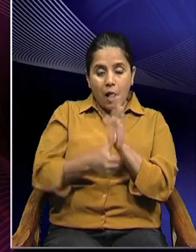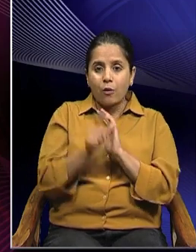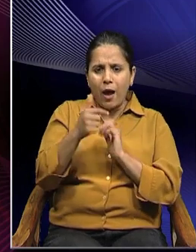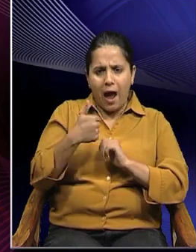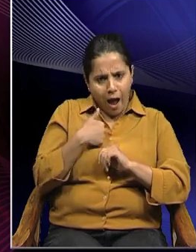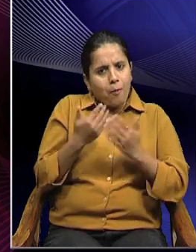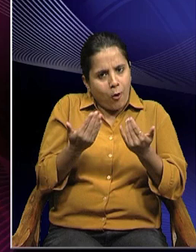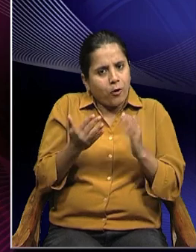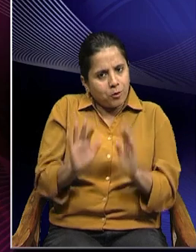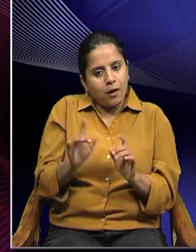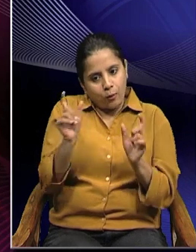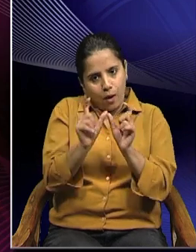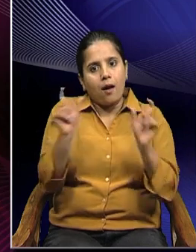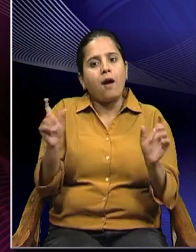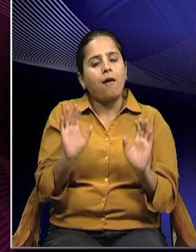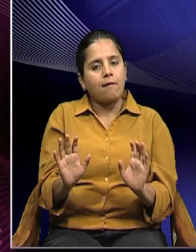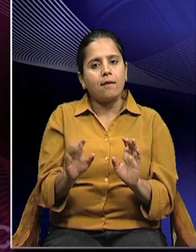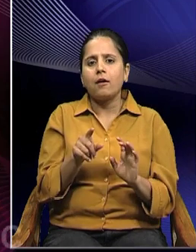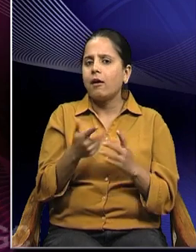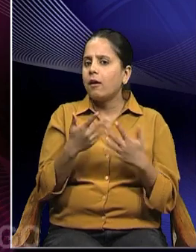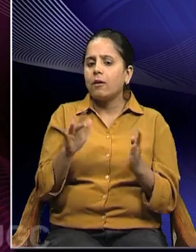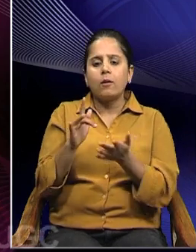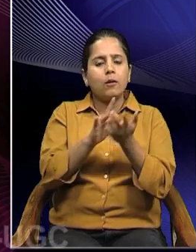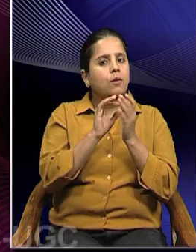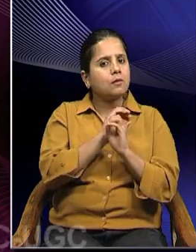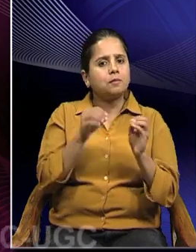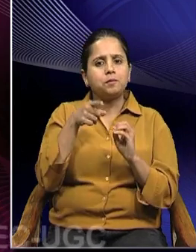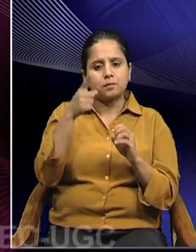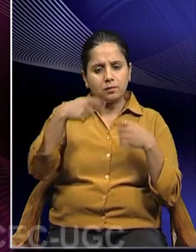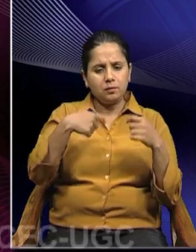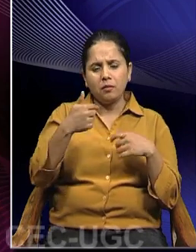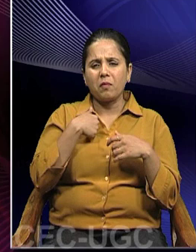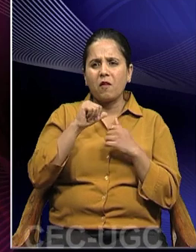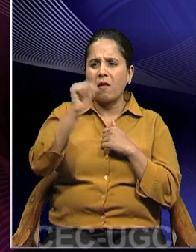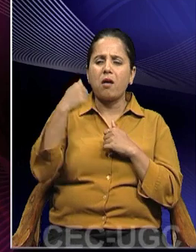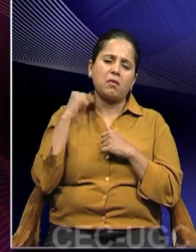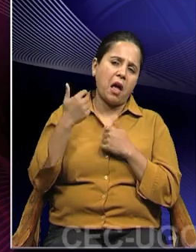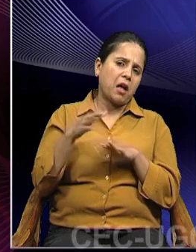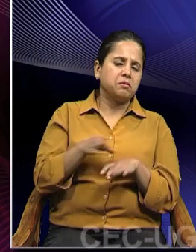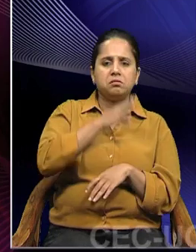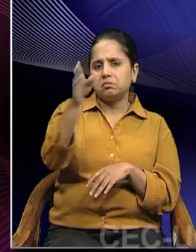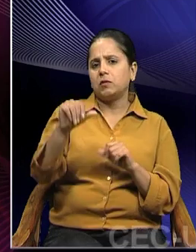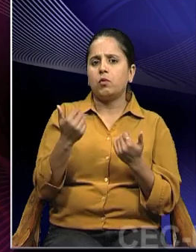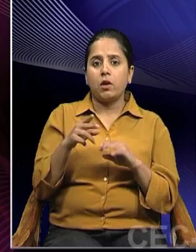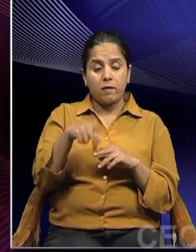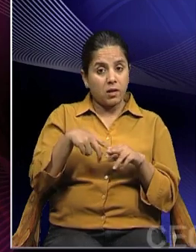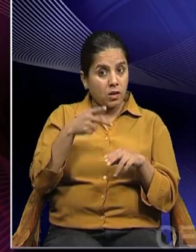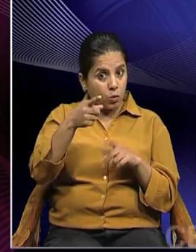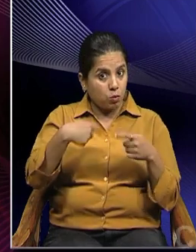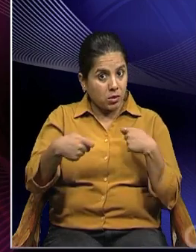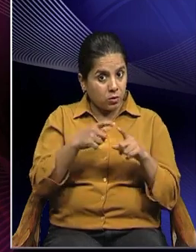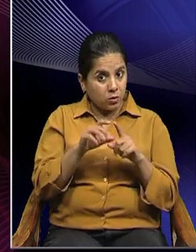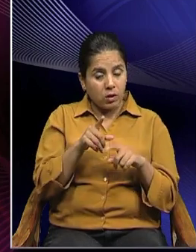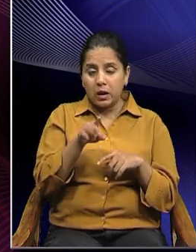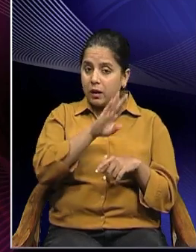I am possible. And no place is distant for a businessman. It is always said that if you are doing a business, you